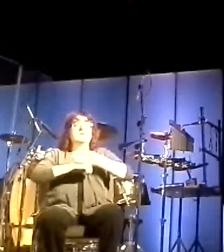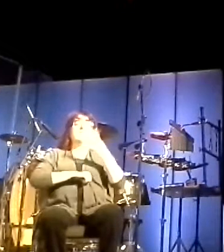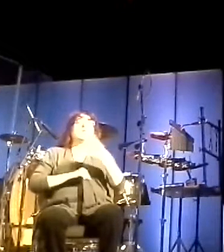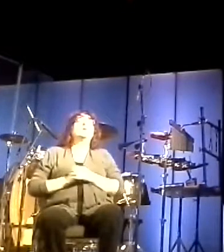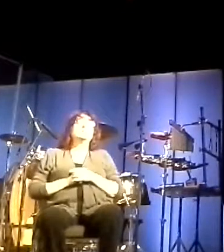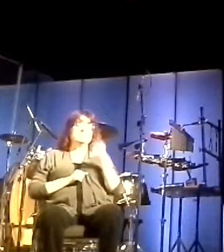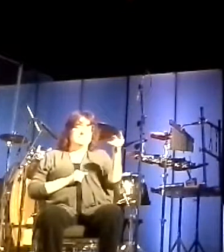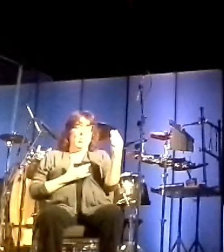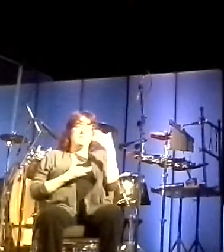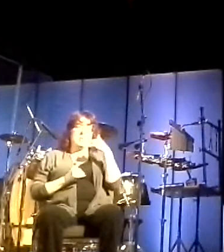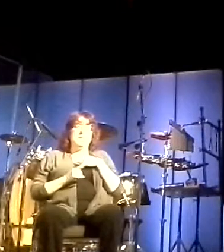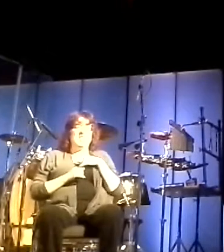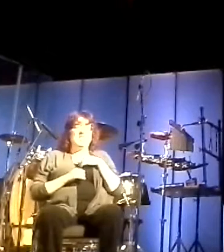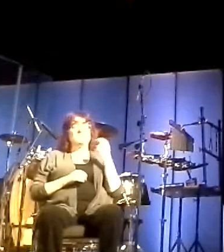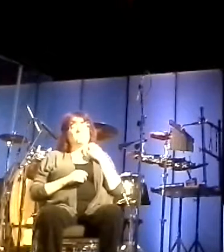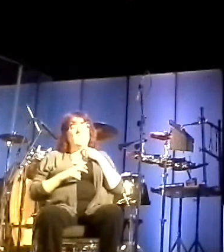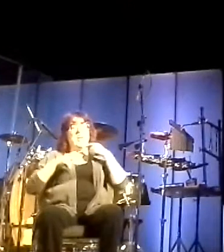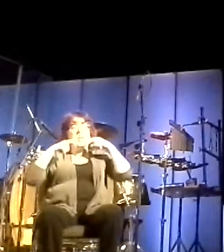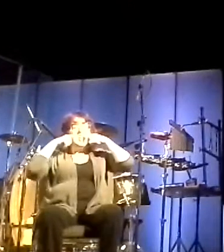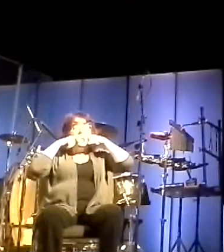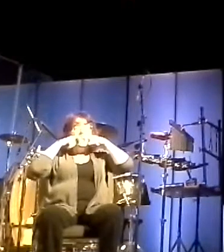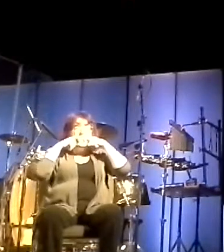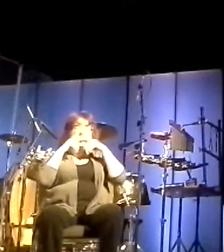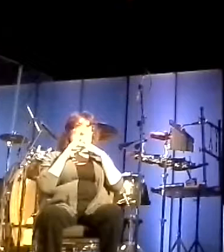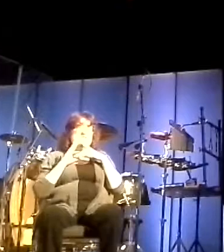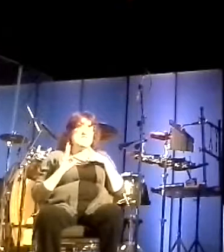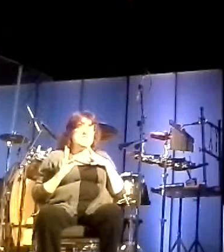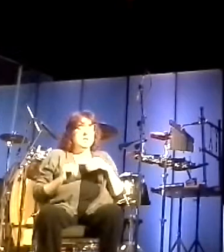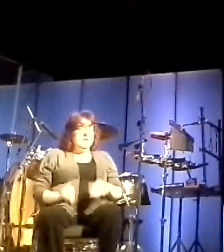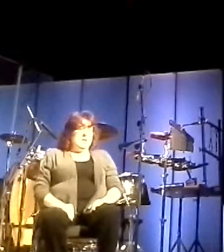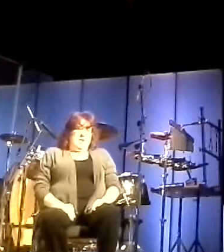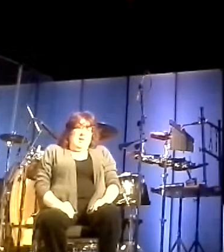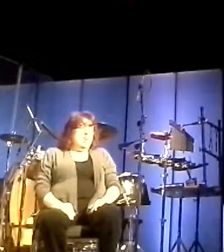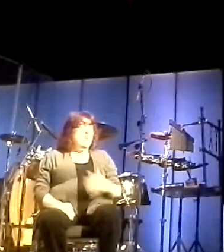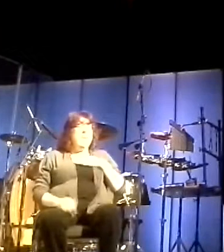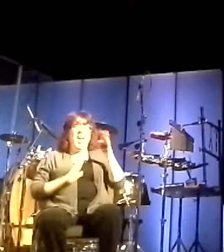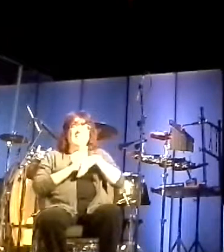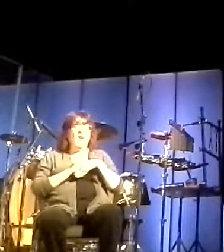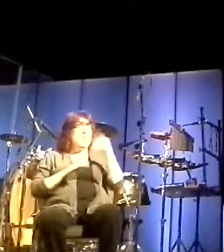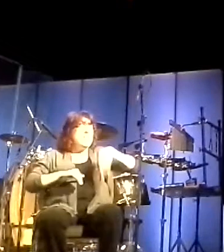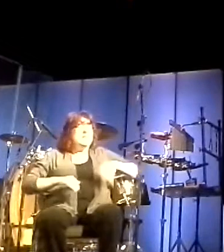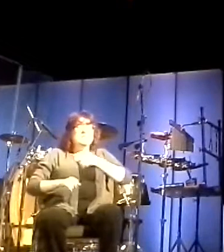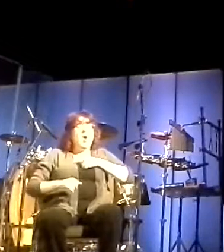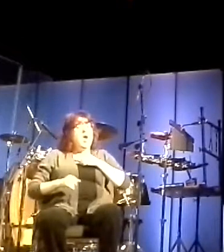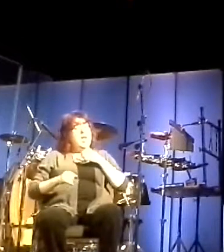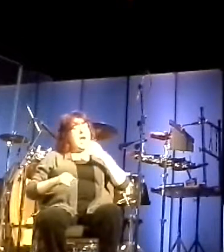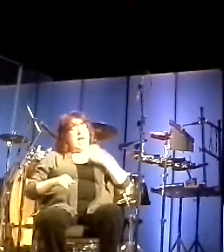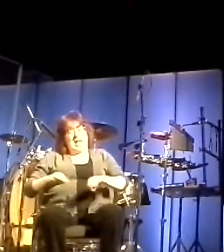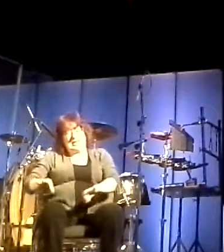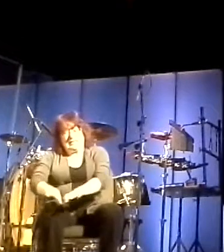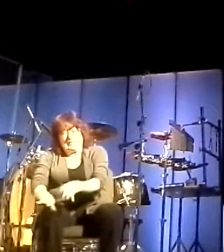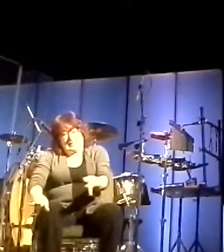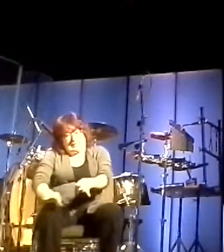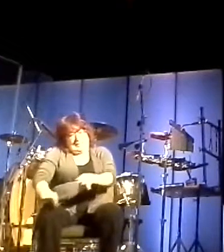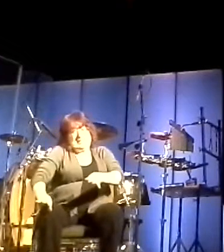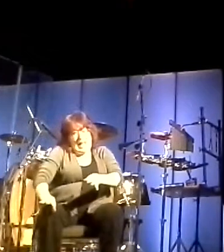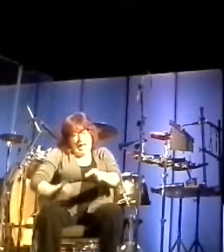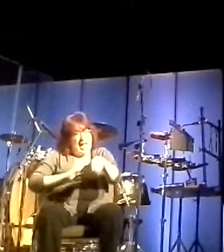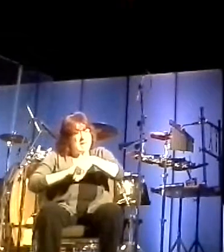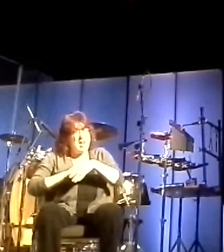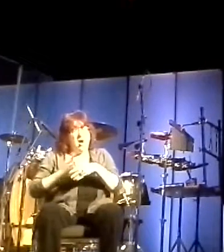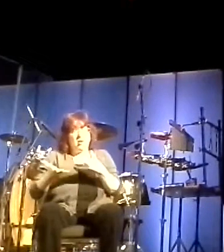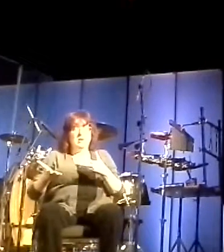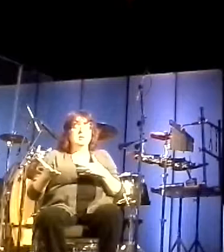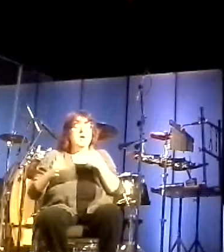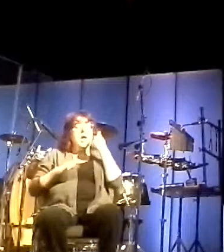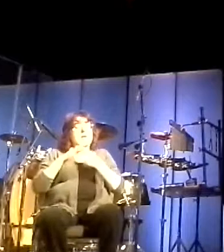4. Tanya was waiting for me with vampire-like teeth and full snarl. I can't help it if I was a half hour late. It took me that long just to tie my stinking shoes.